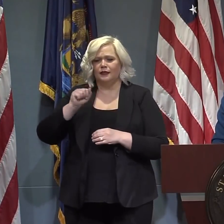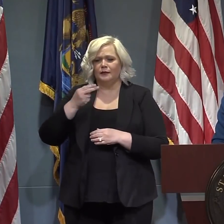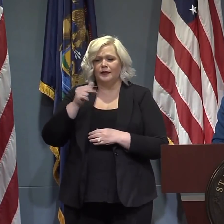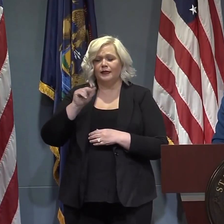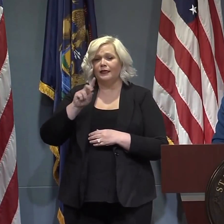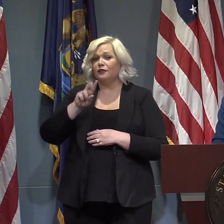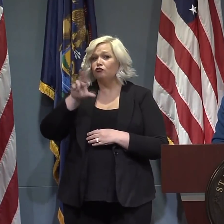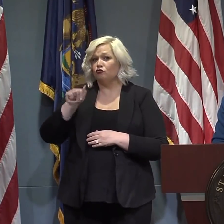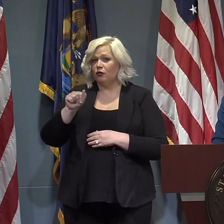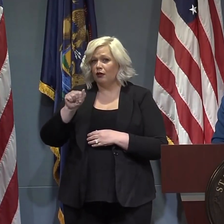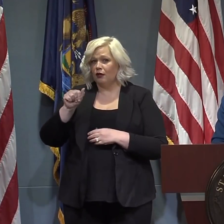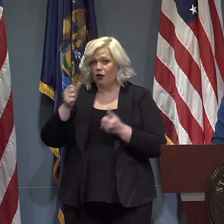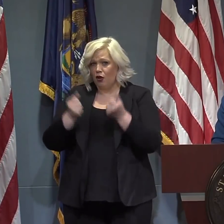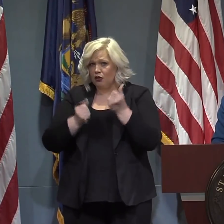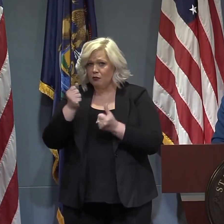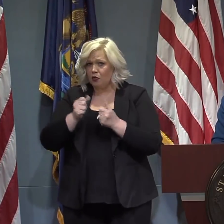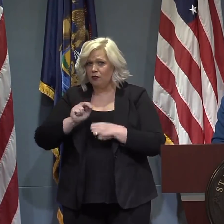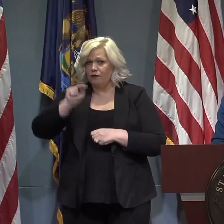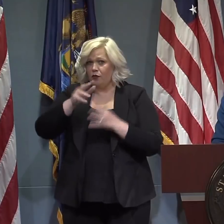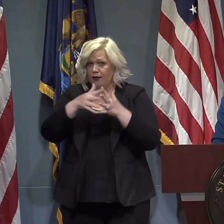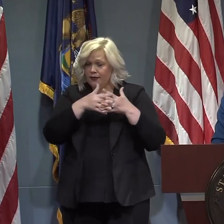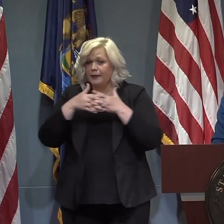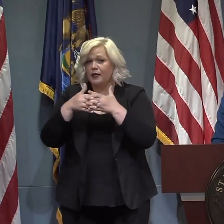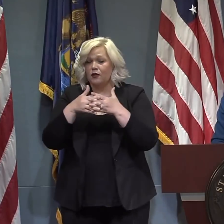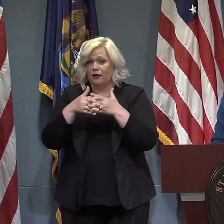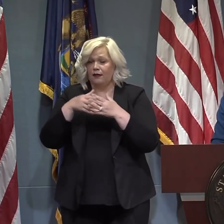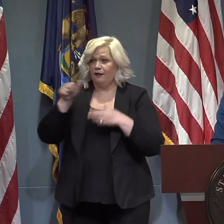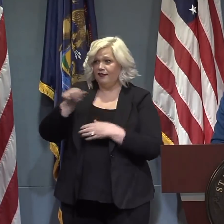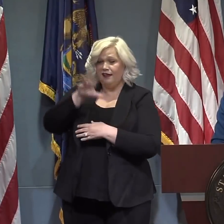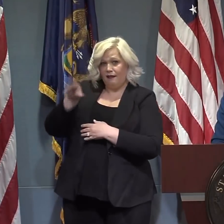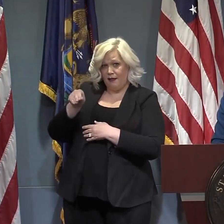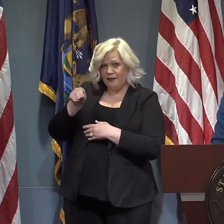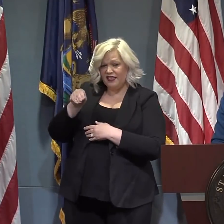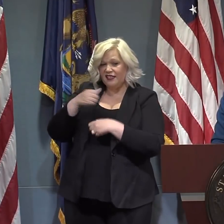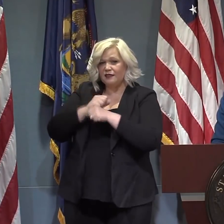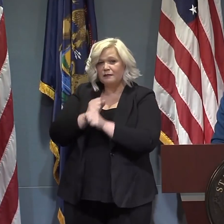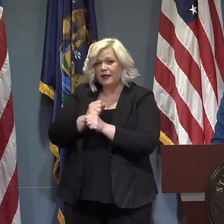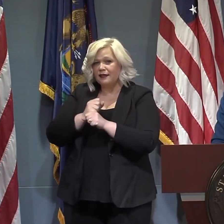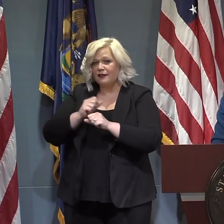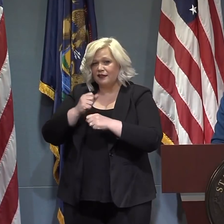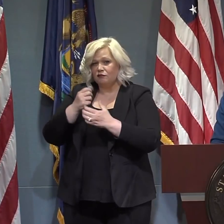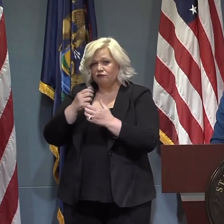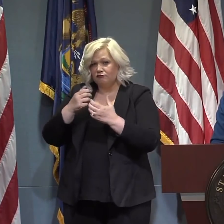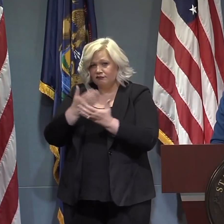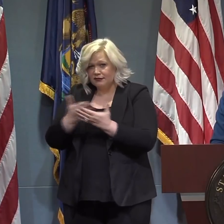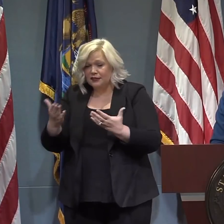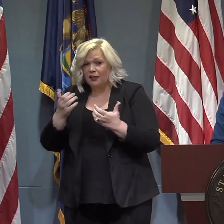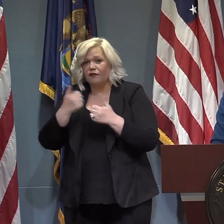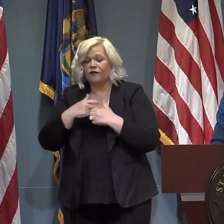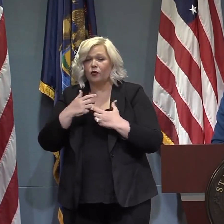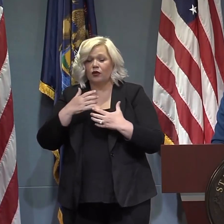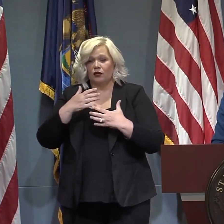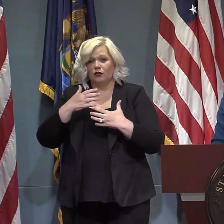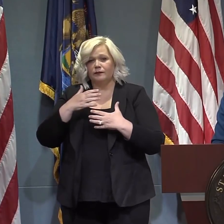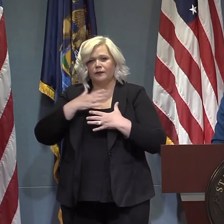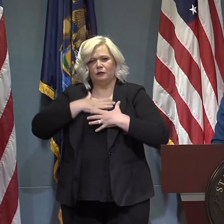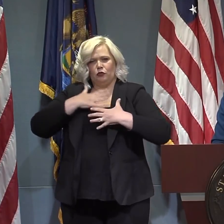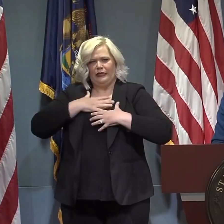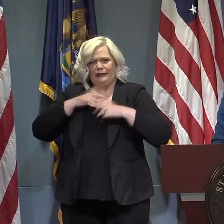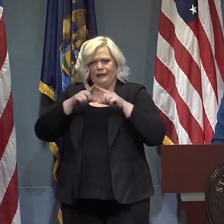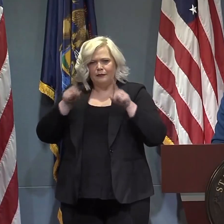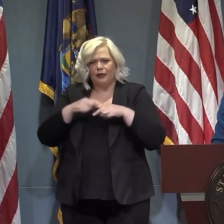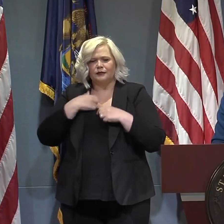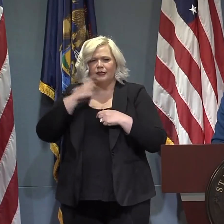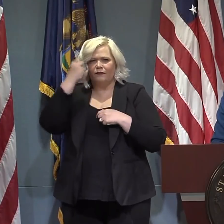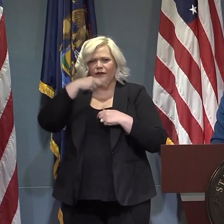Automotive North America. They are making supplies for the emergency response, including aspiration boxes and